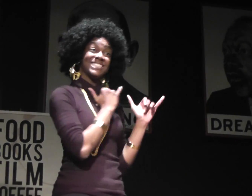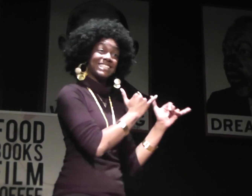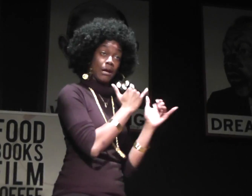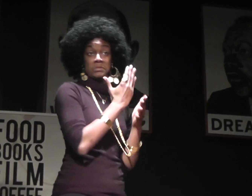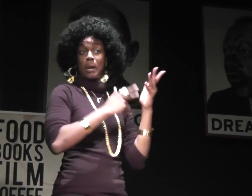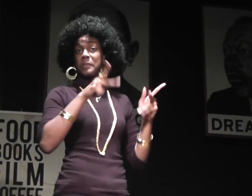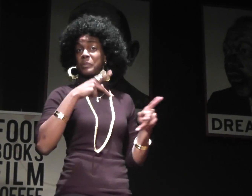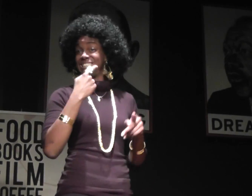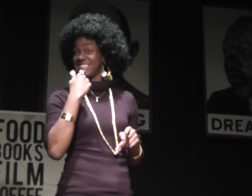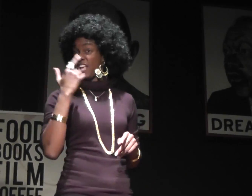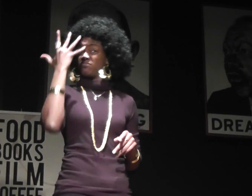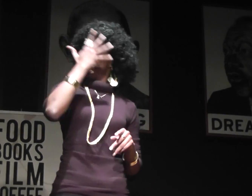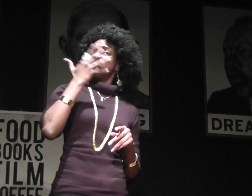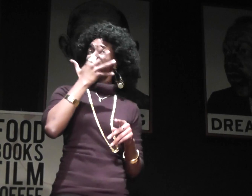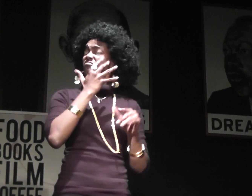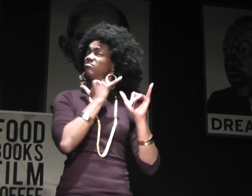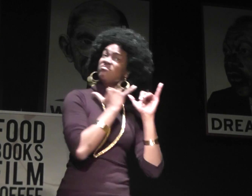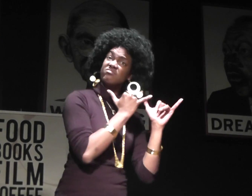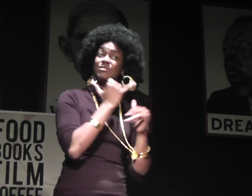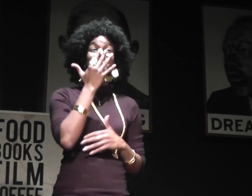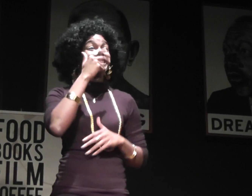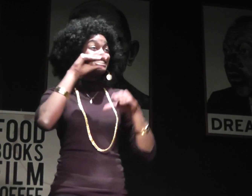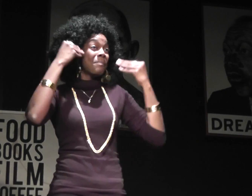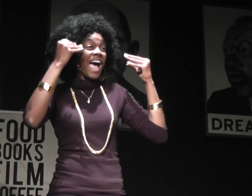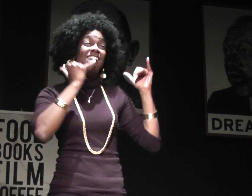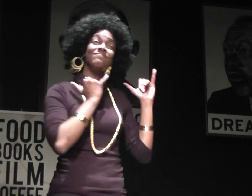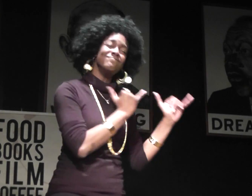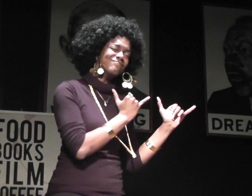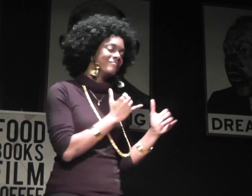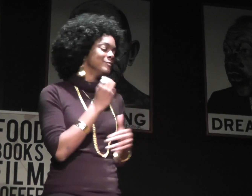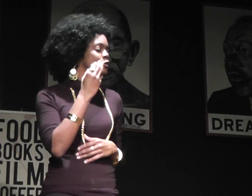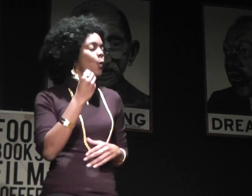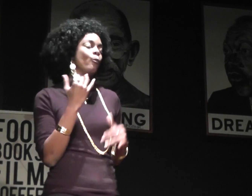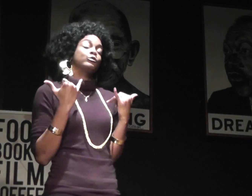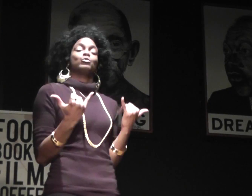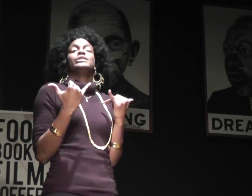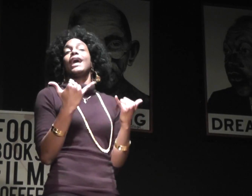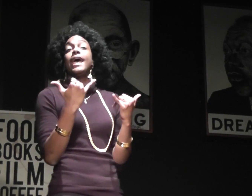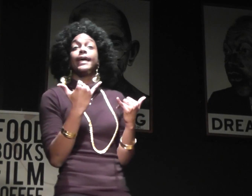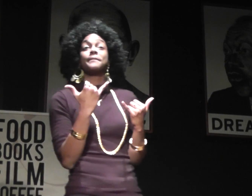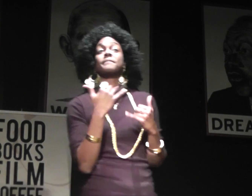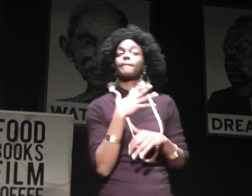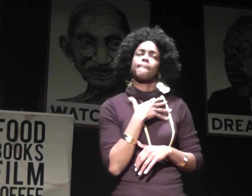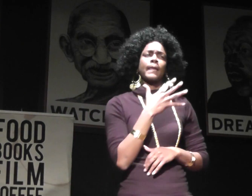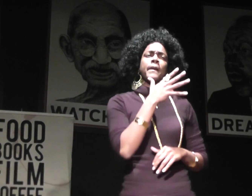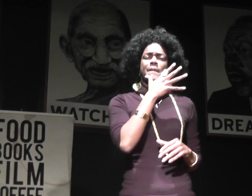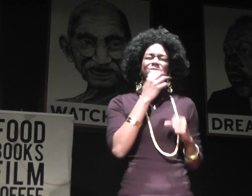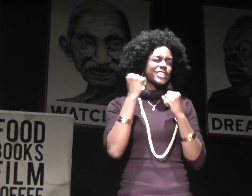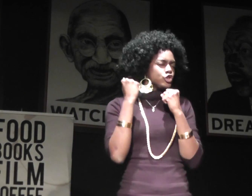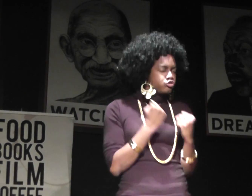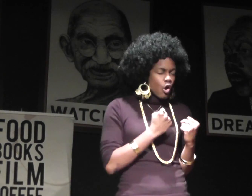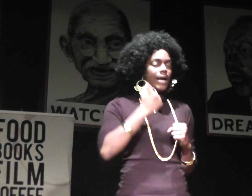people used to call me a mini Janine because I look just like my mom. Smile just the same, act the same.